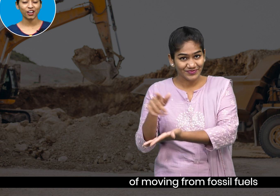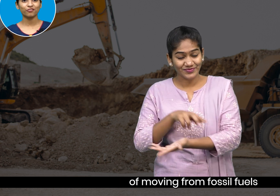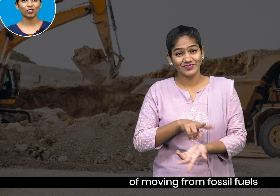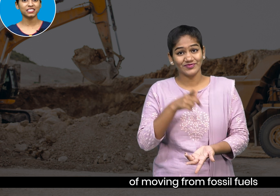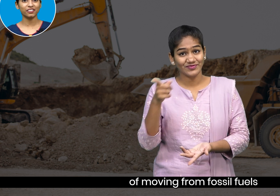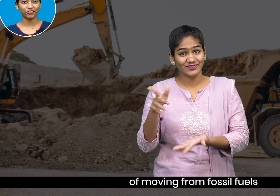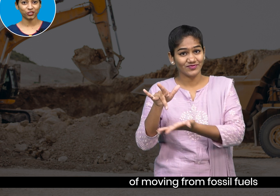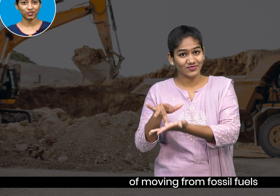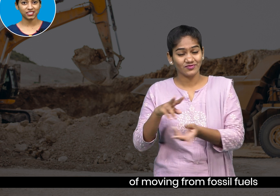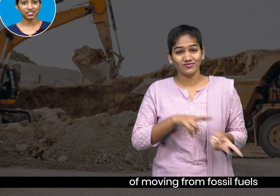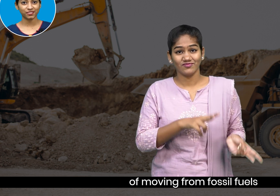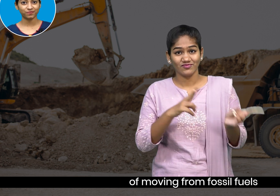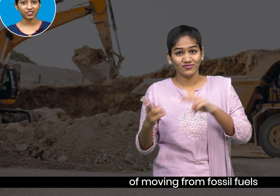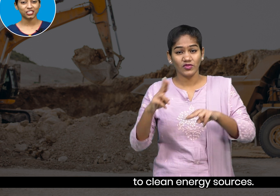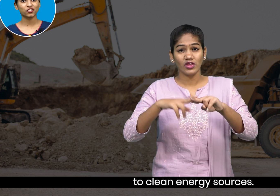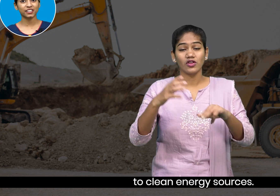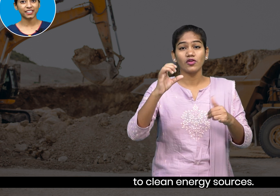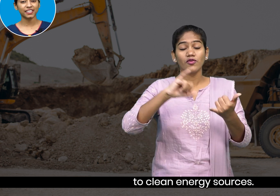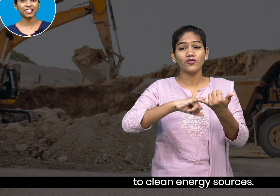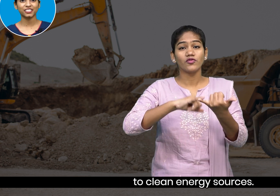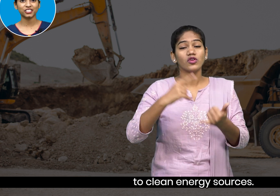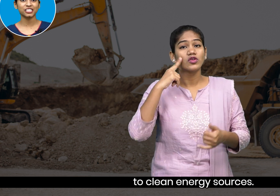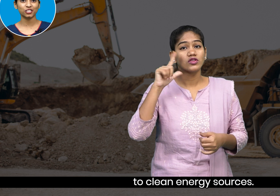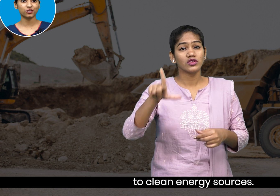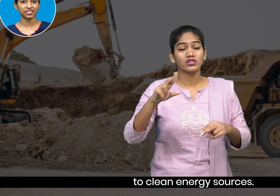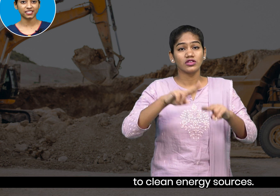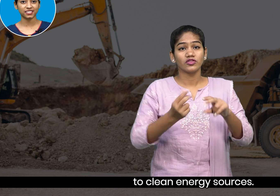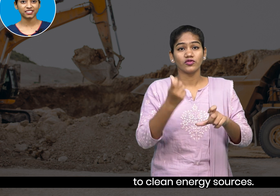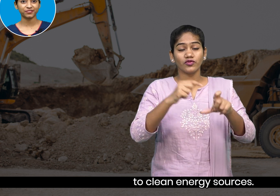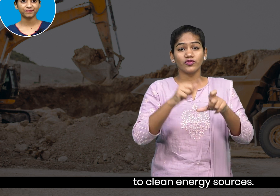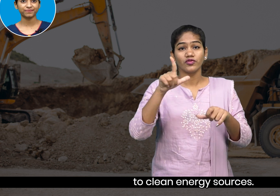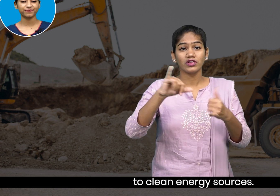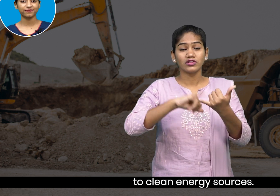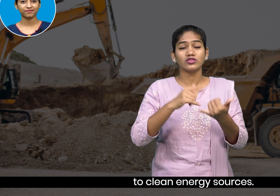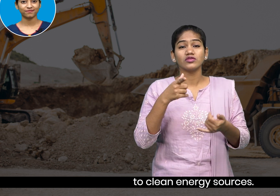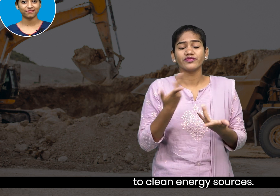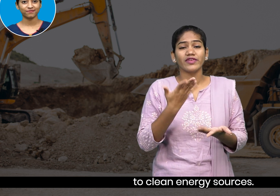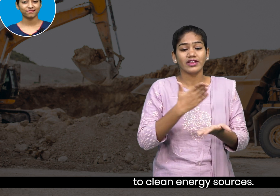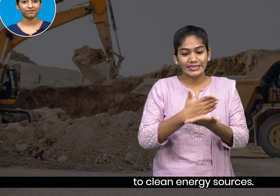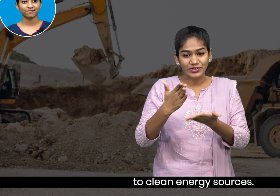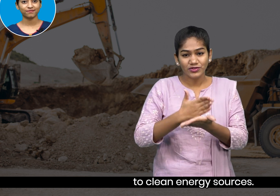from fossil fuels to clean energy sources.